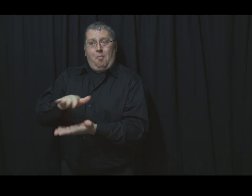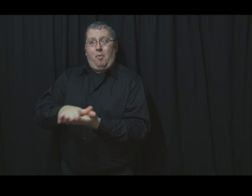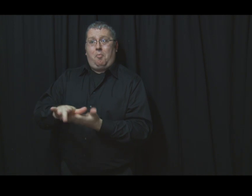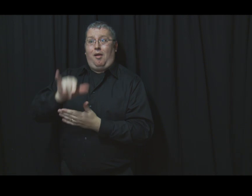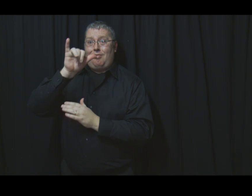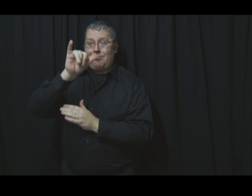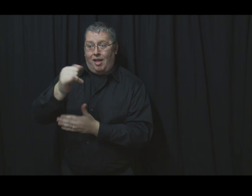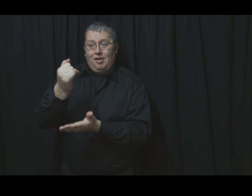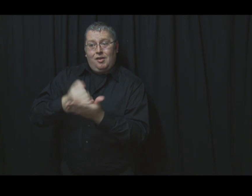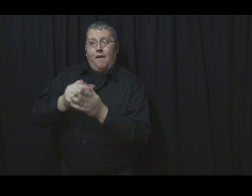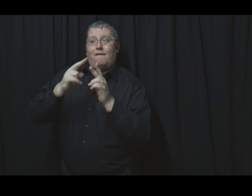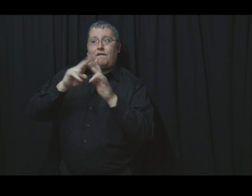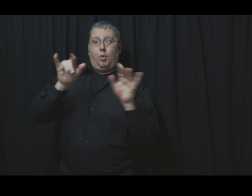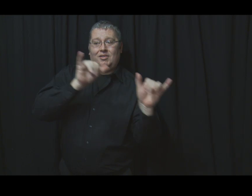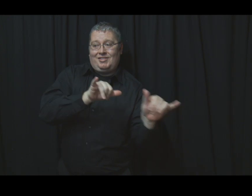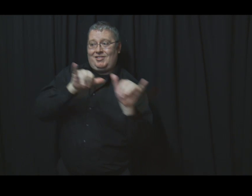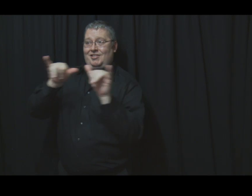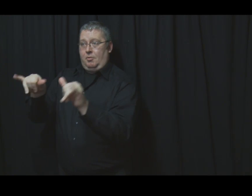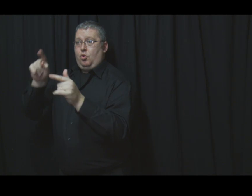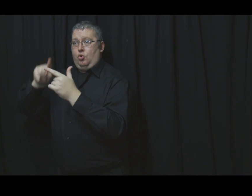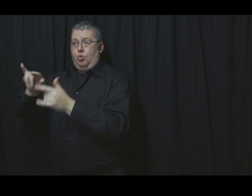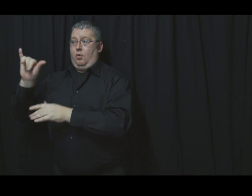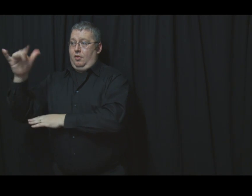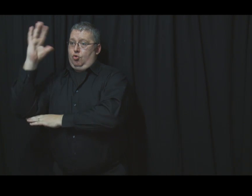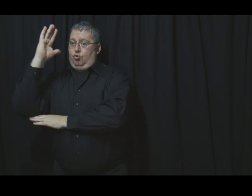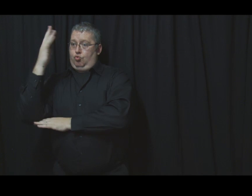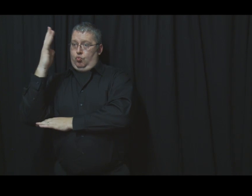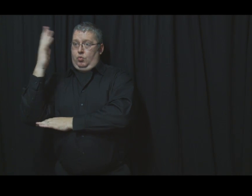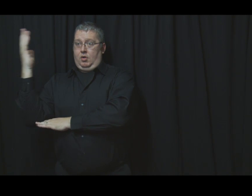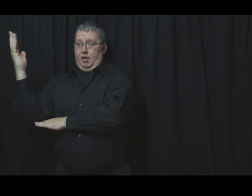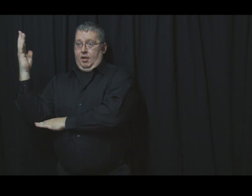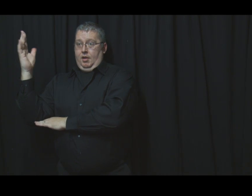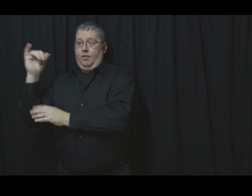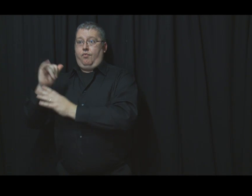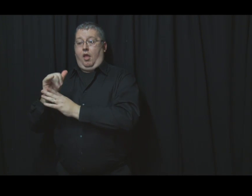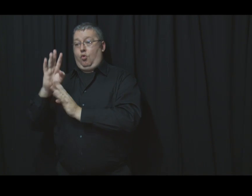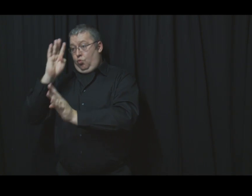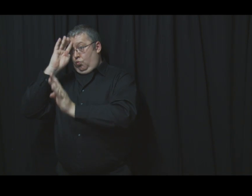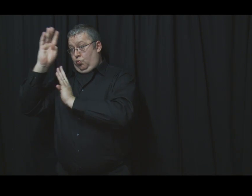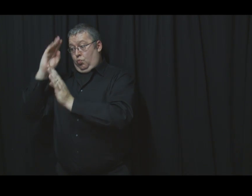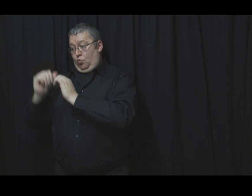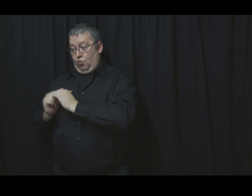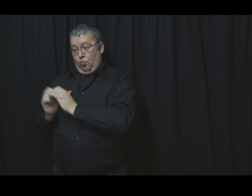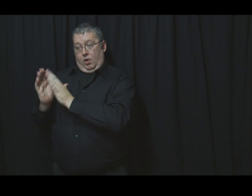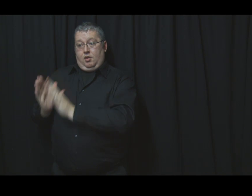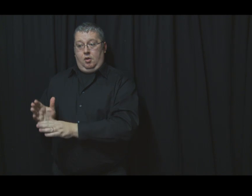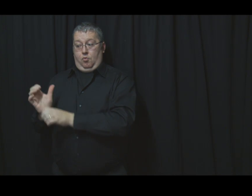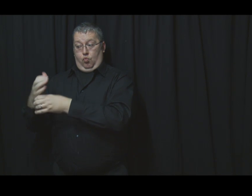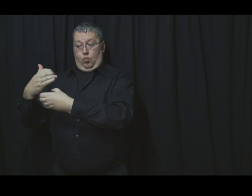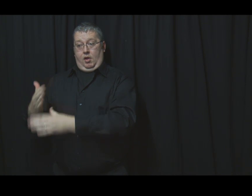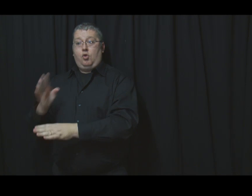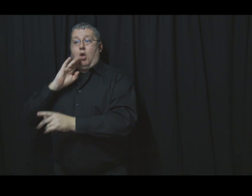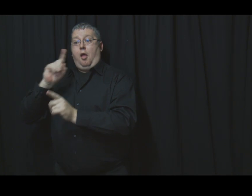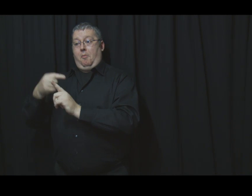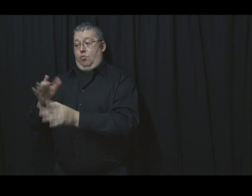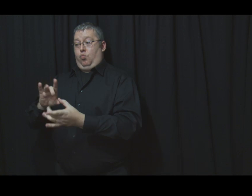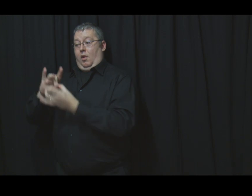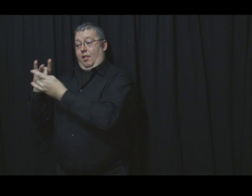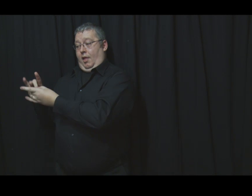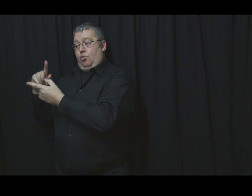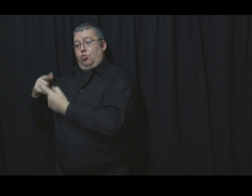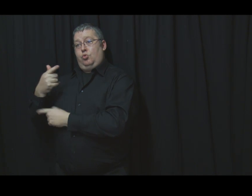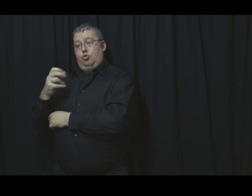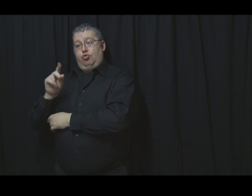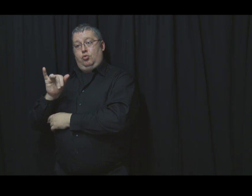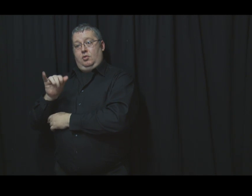is very, very similar to this diagram that creationists proposed based upon the creation account in Genesis. In other words, you